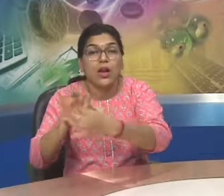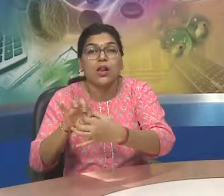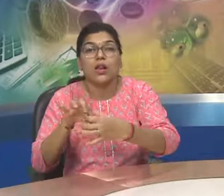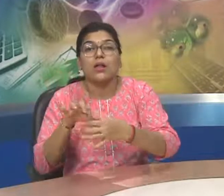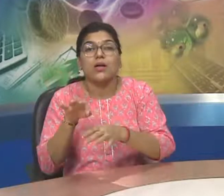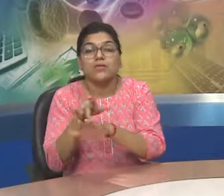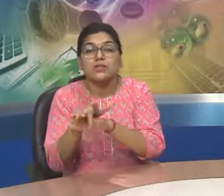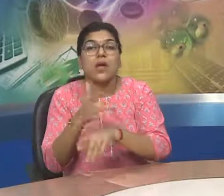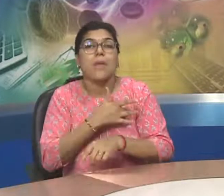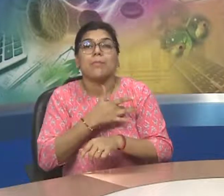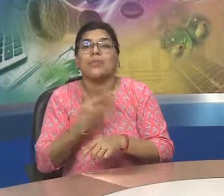in the sea.